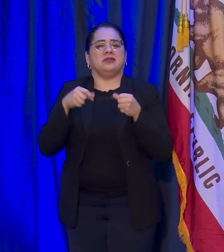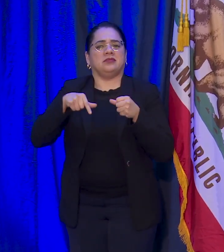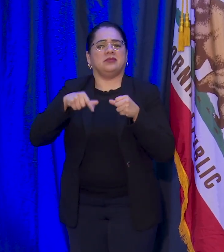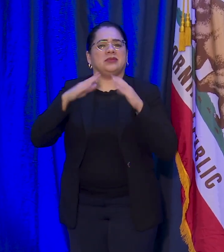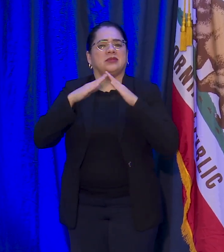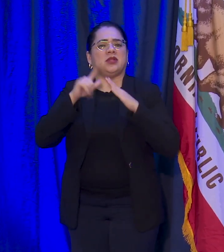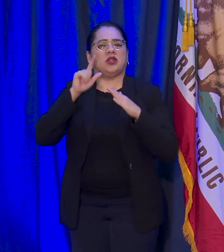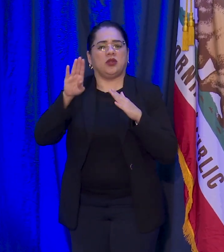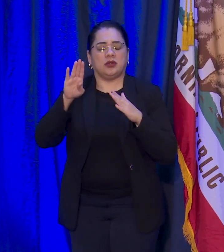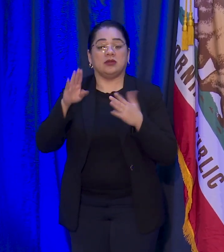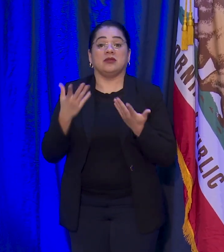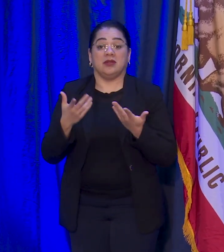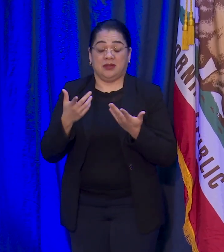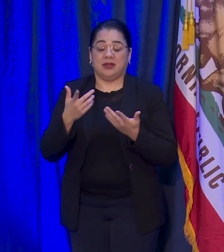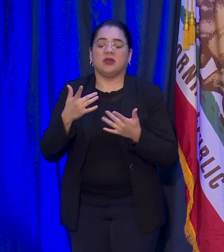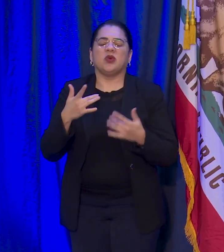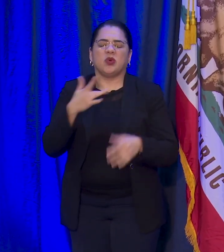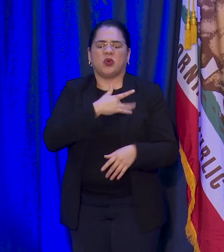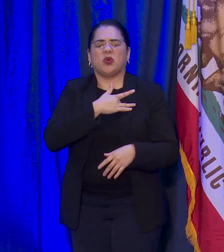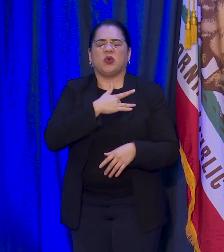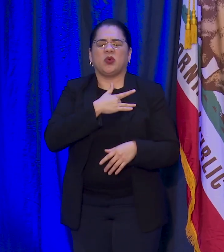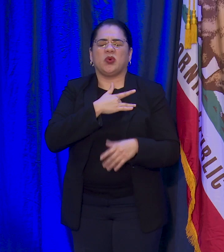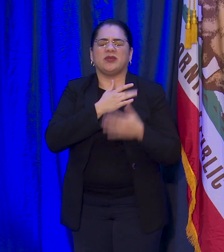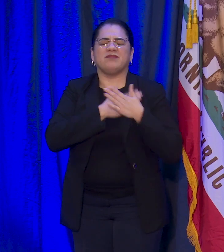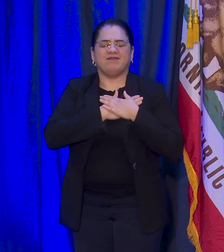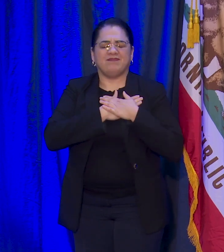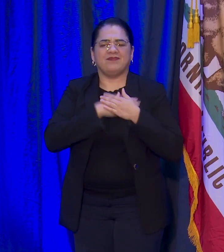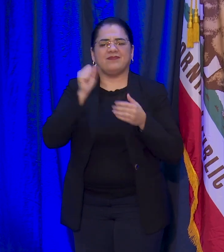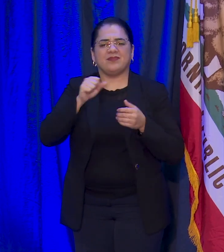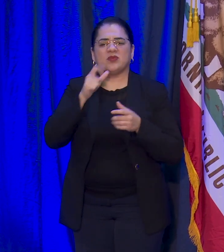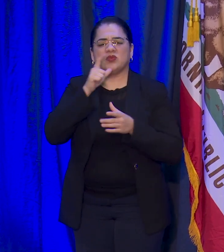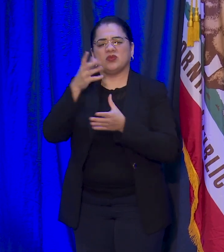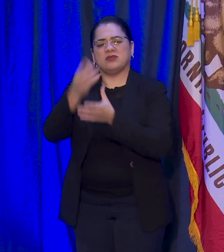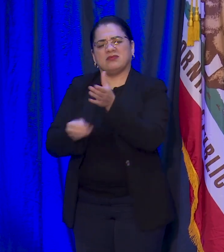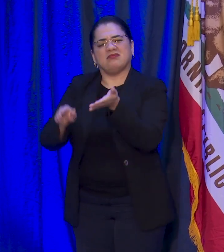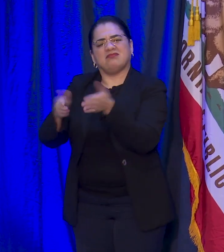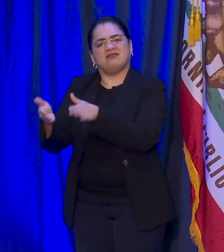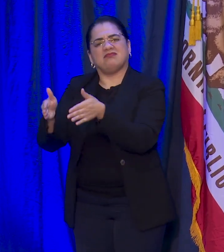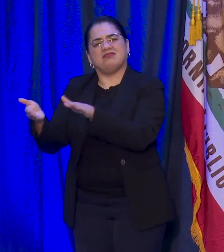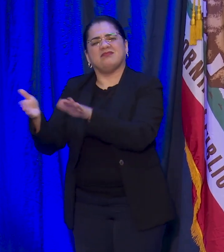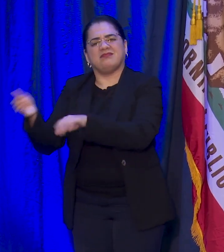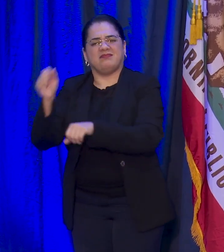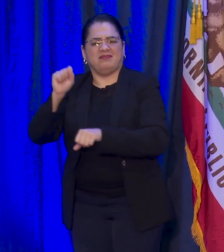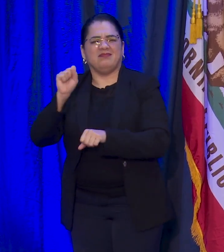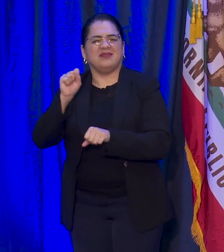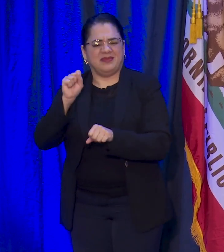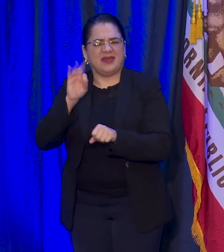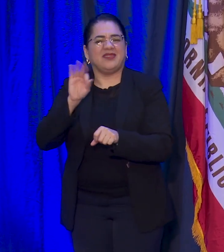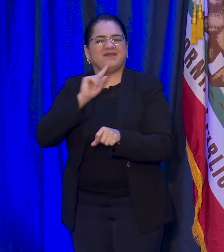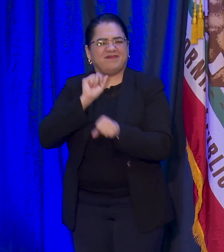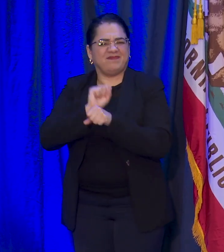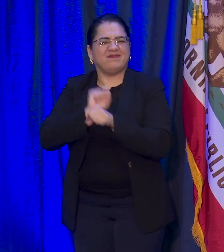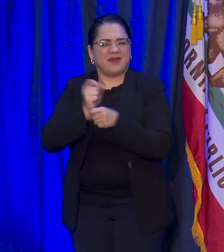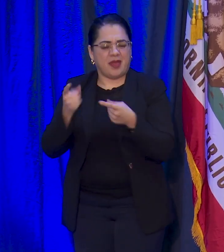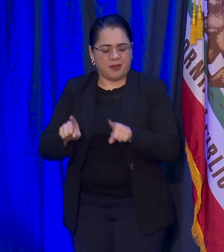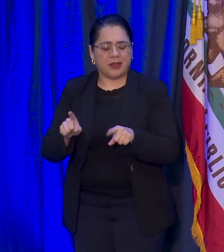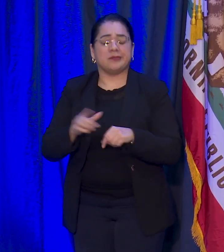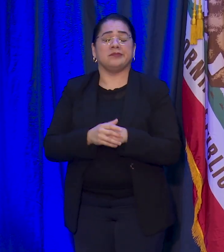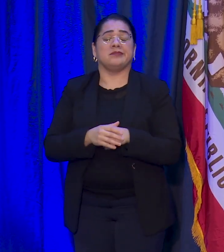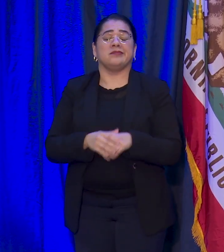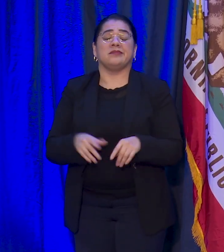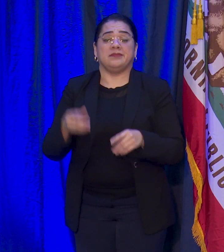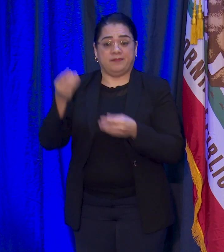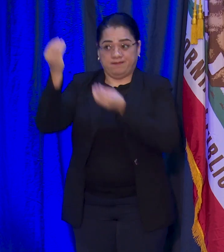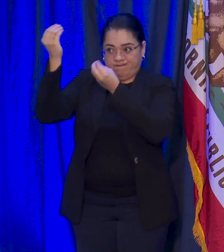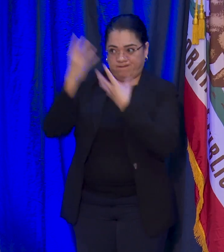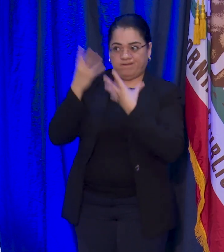someone to this new disease, and our thoughts are with her friends and family. While every day we're learning more and more about this new virus,